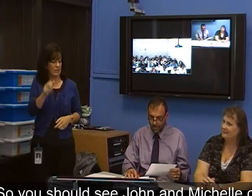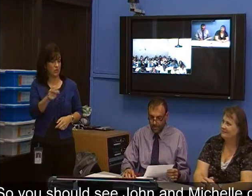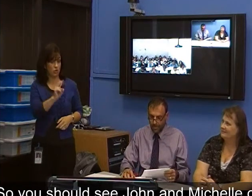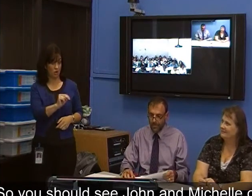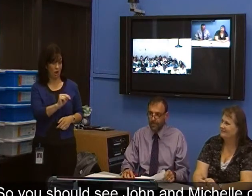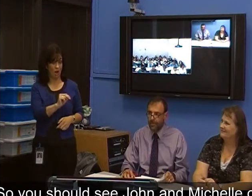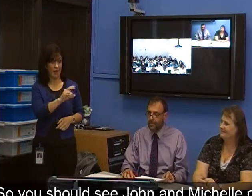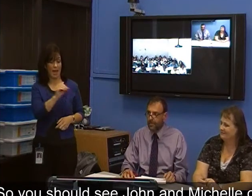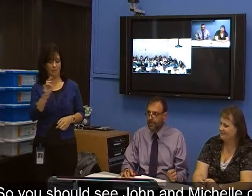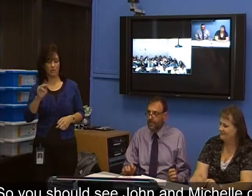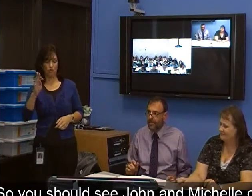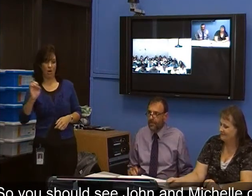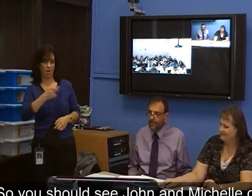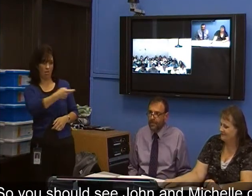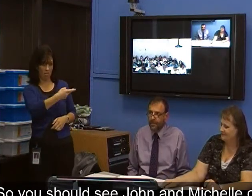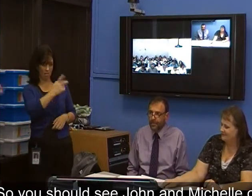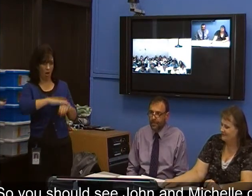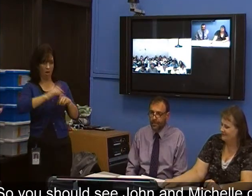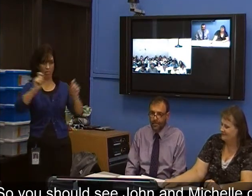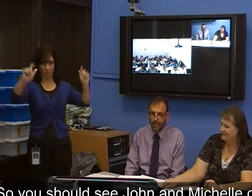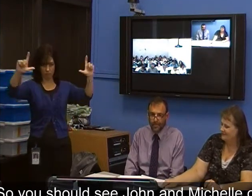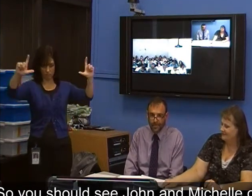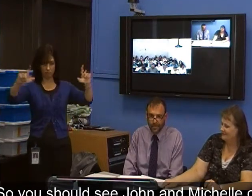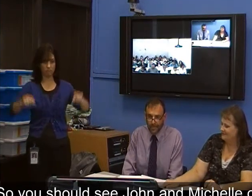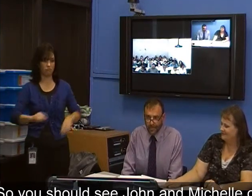on the screen, and I'll turn the time over to them.